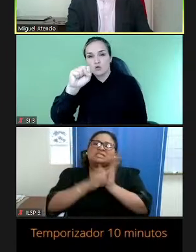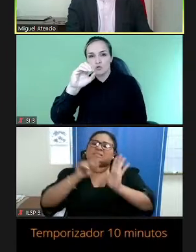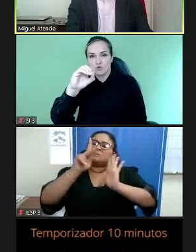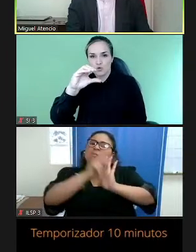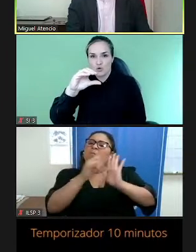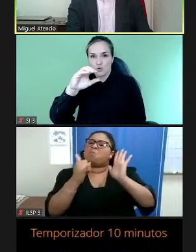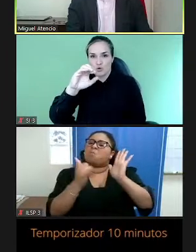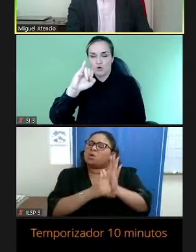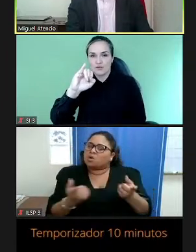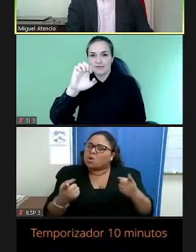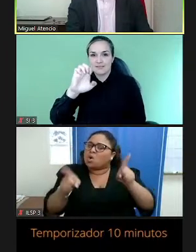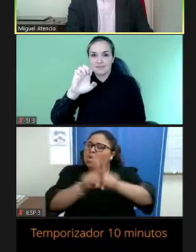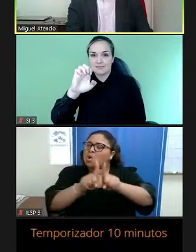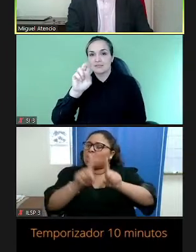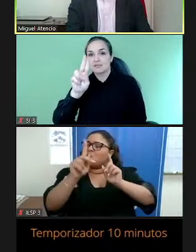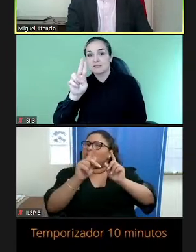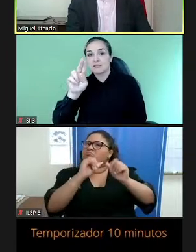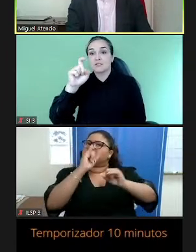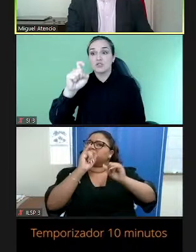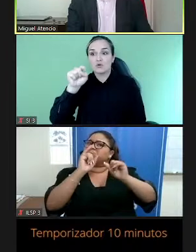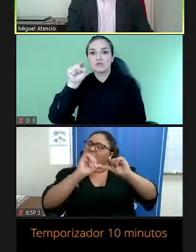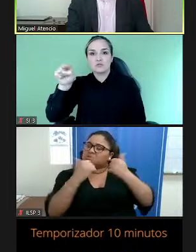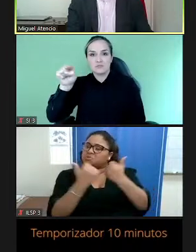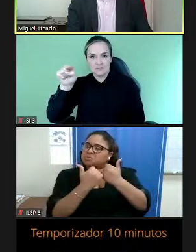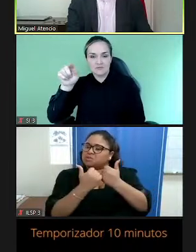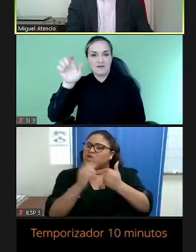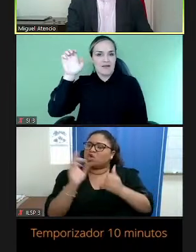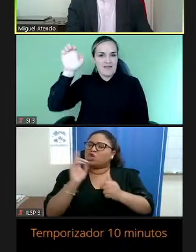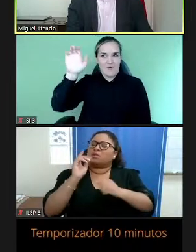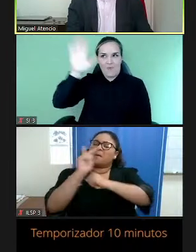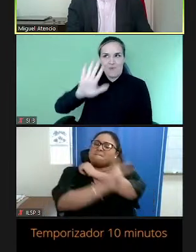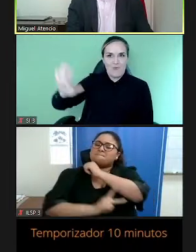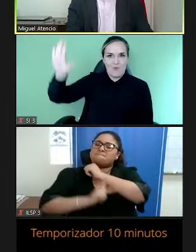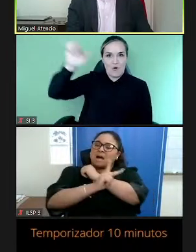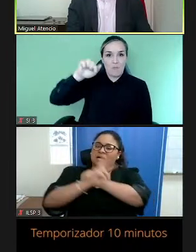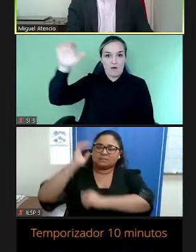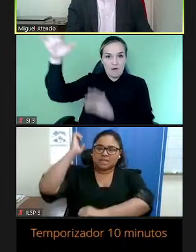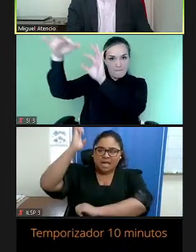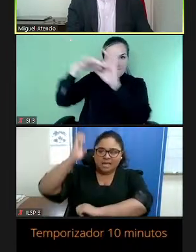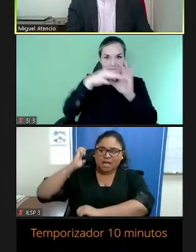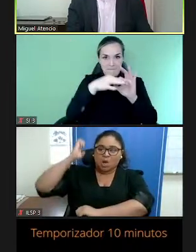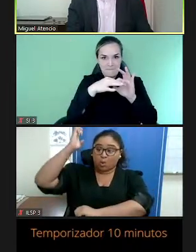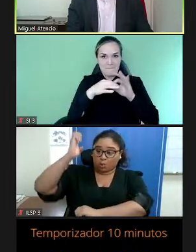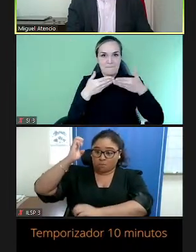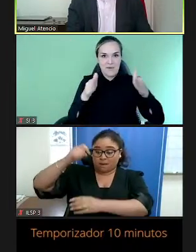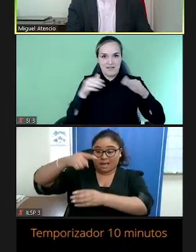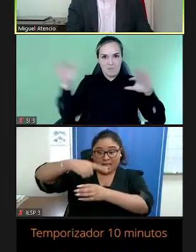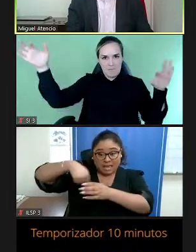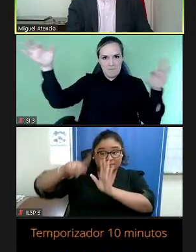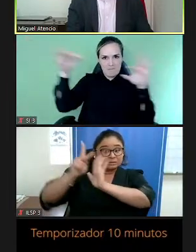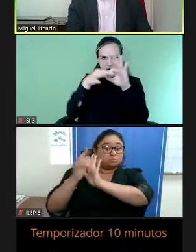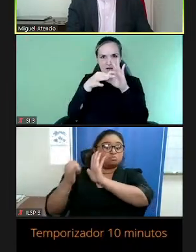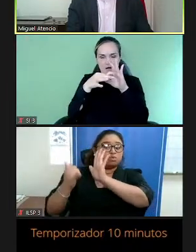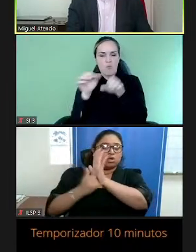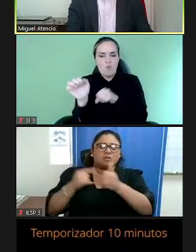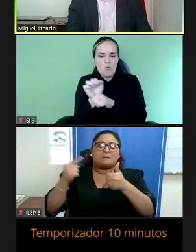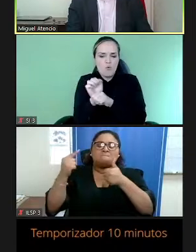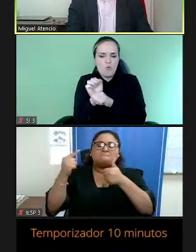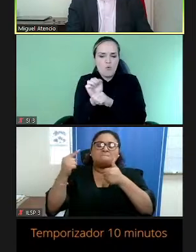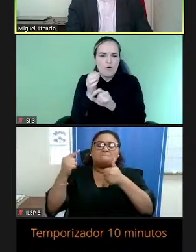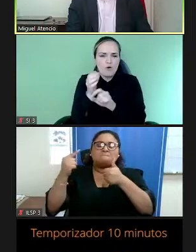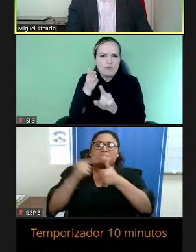e-ux we're working on these with european countries countries of the eu and this